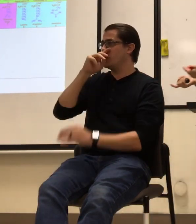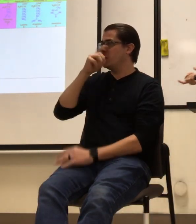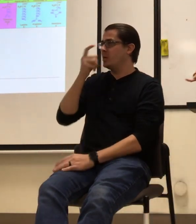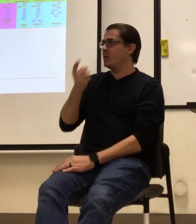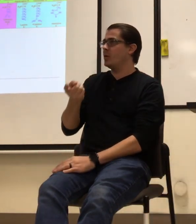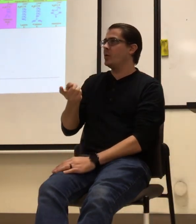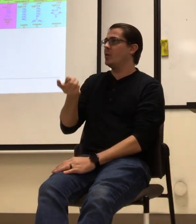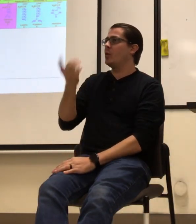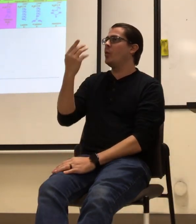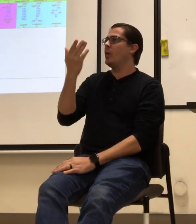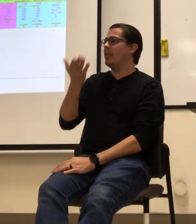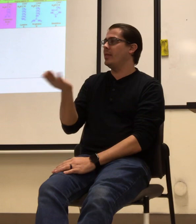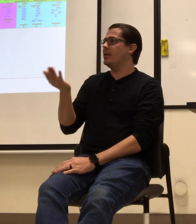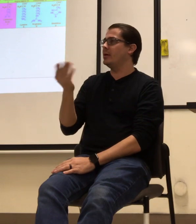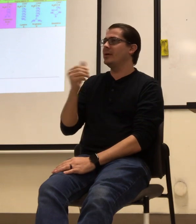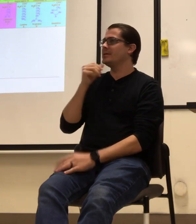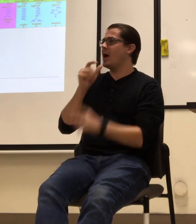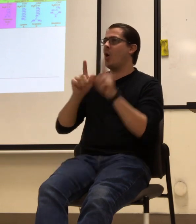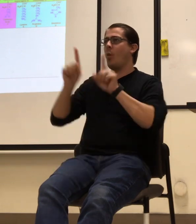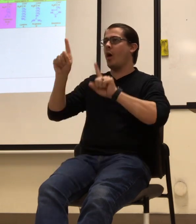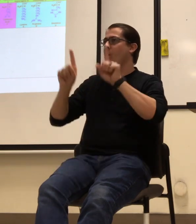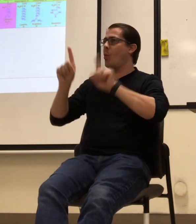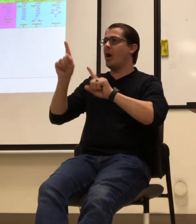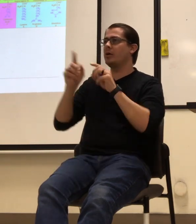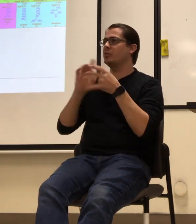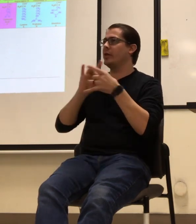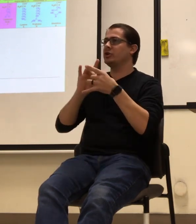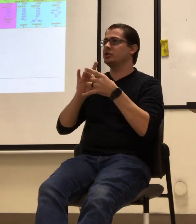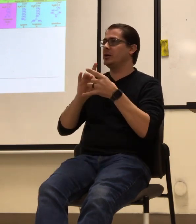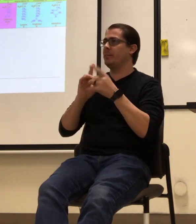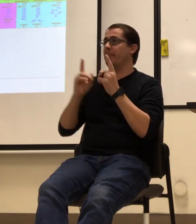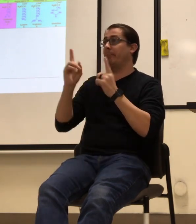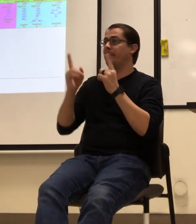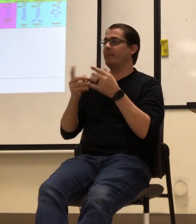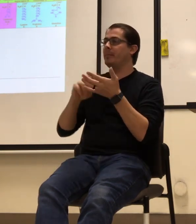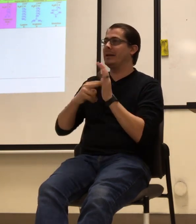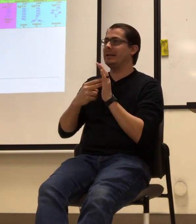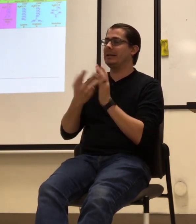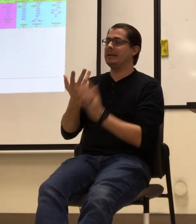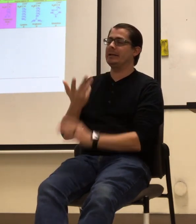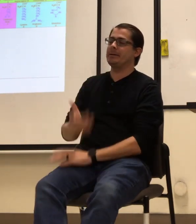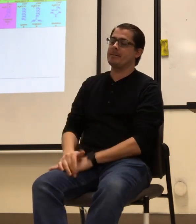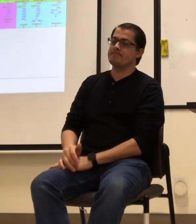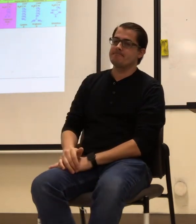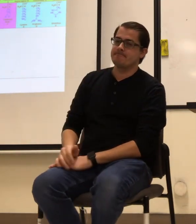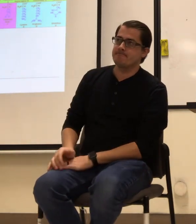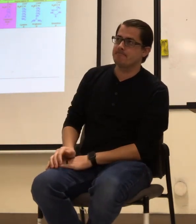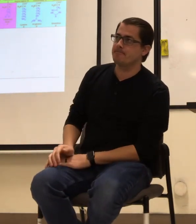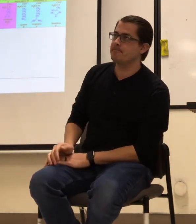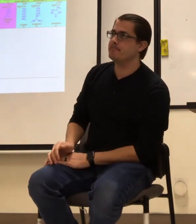bat, it's not a one-to-one relationship. Meaning,